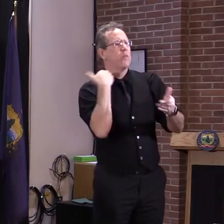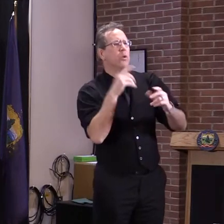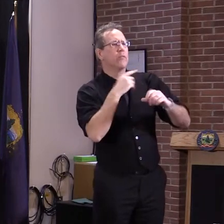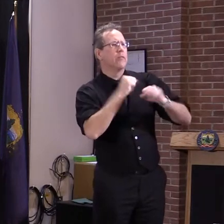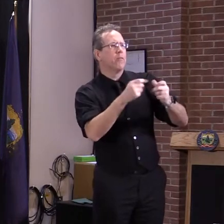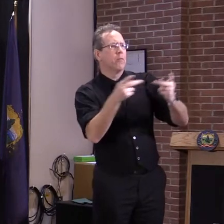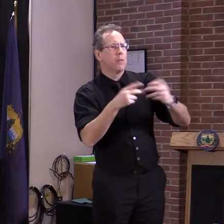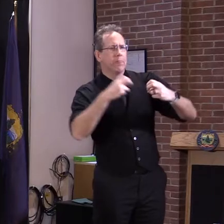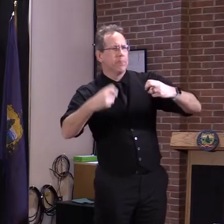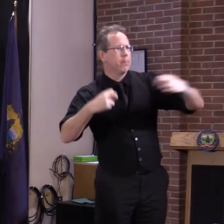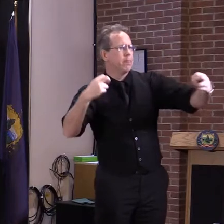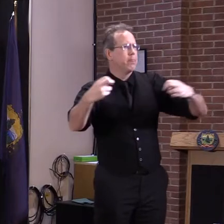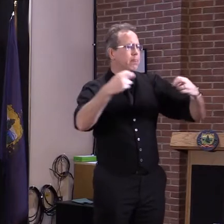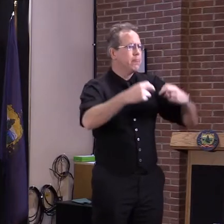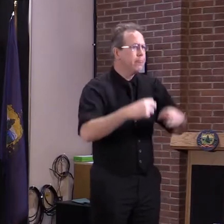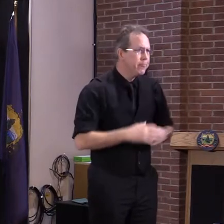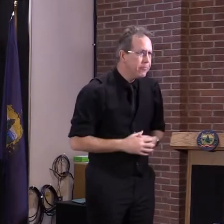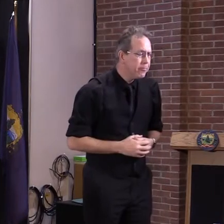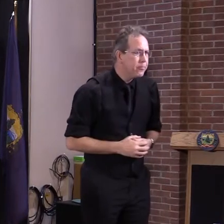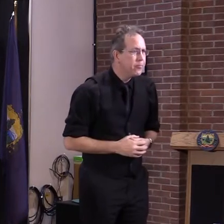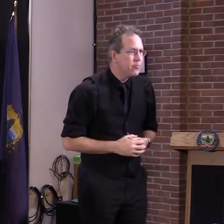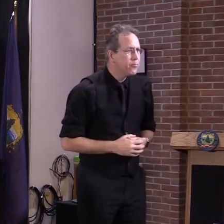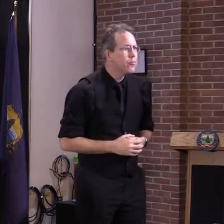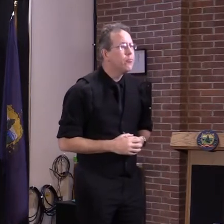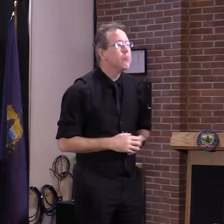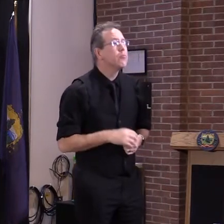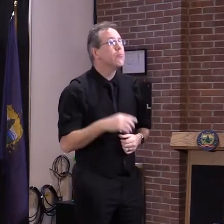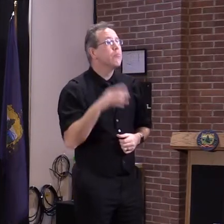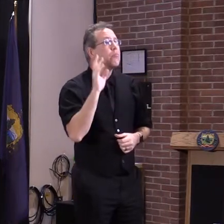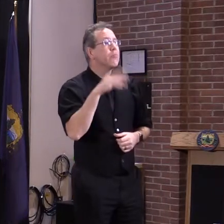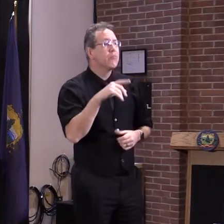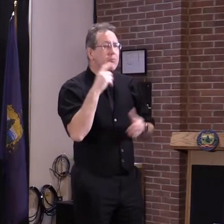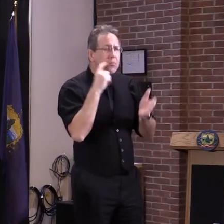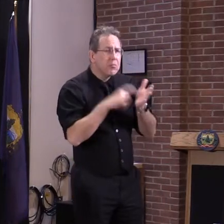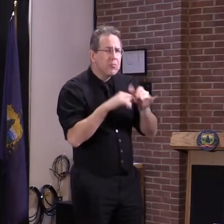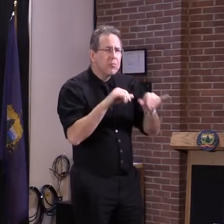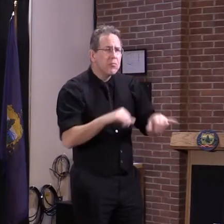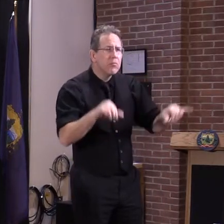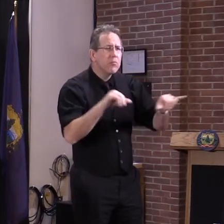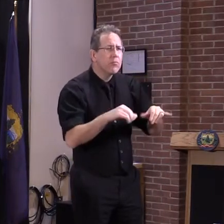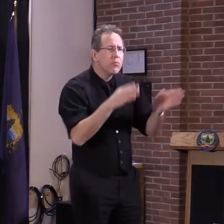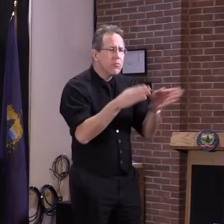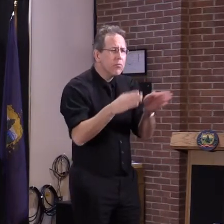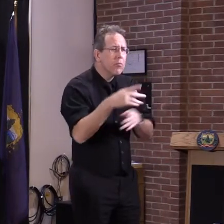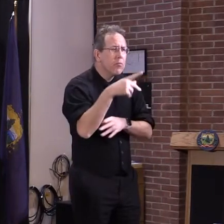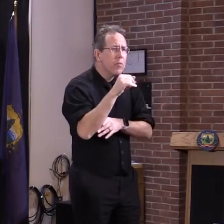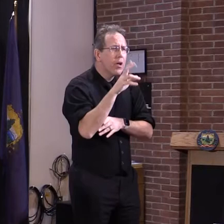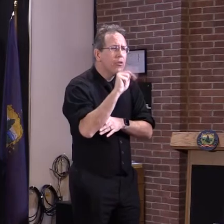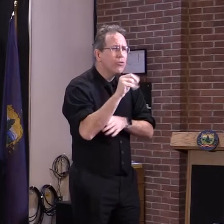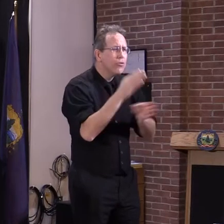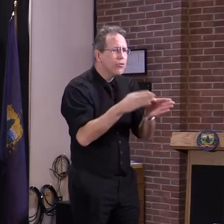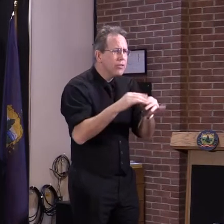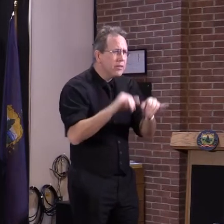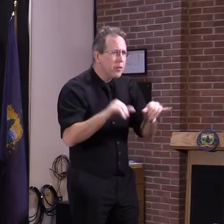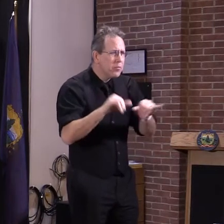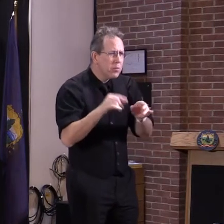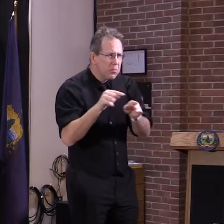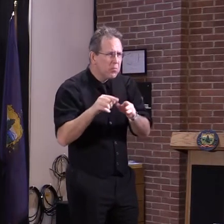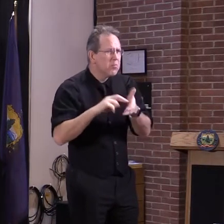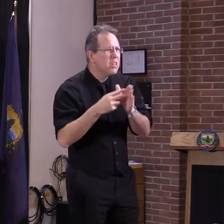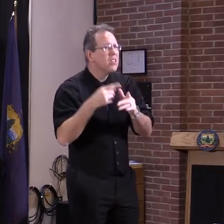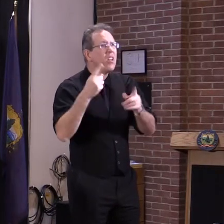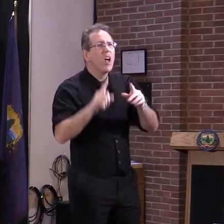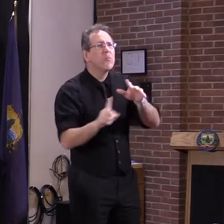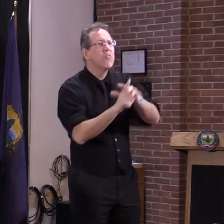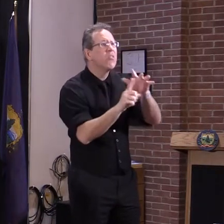The larger pattern has been and continues to be, if there are cases of the virus in our schools, it's because there are cases of the virus in our communities.